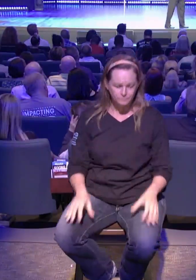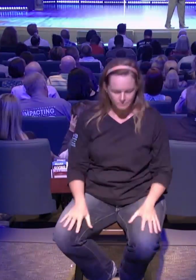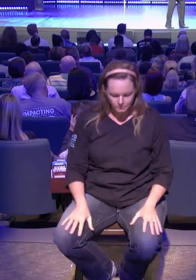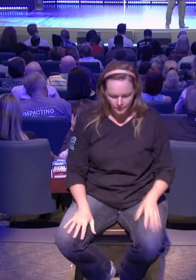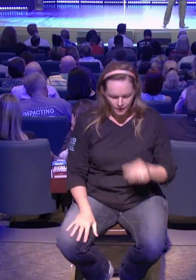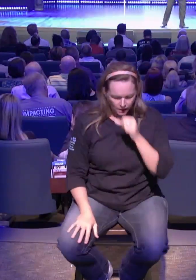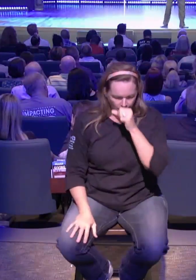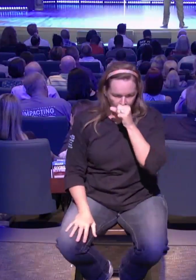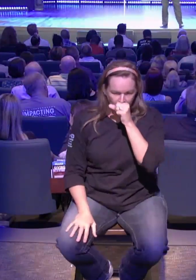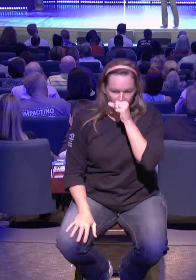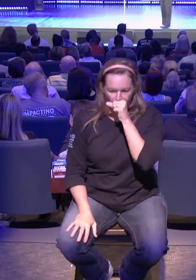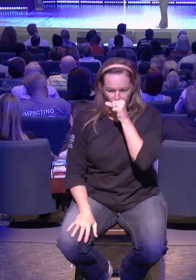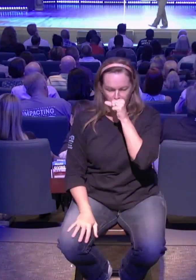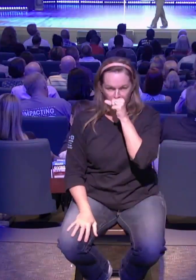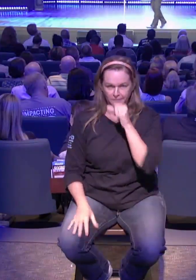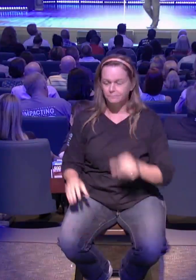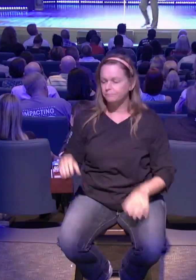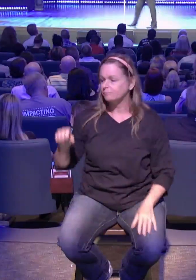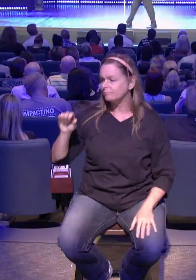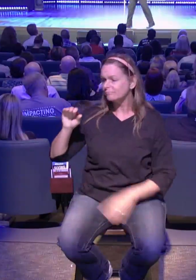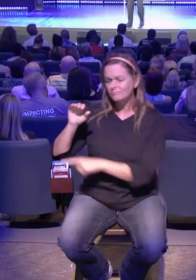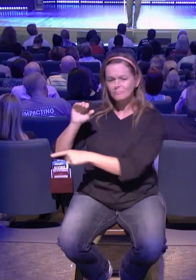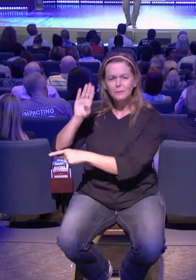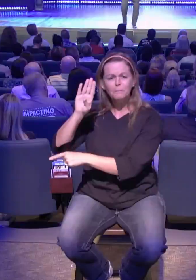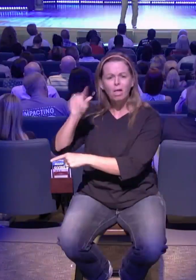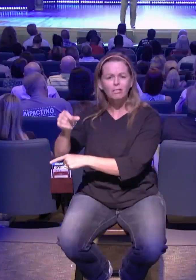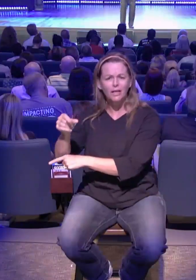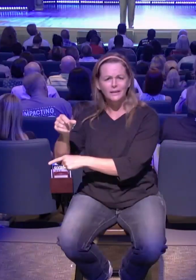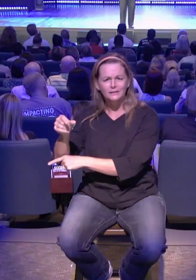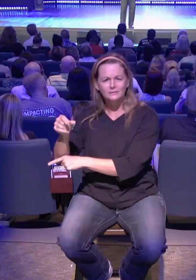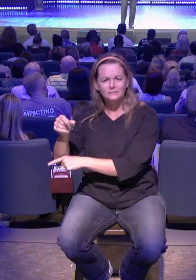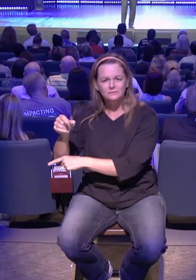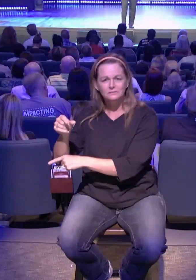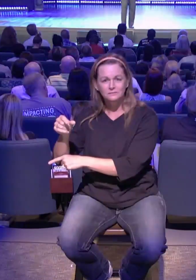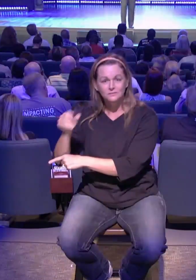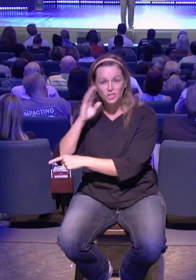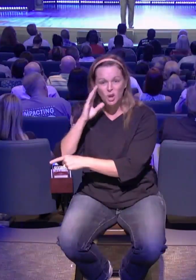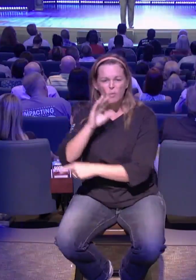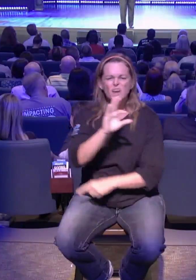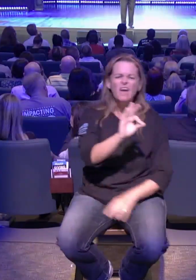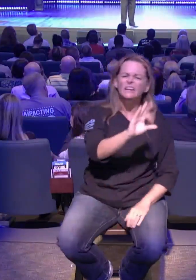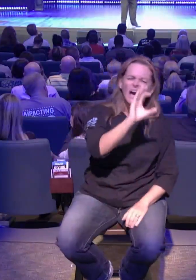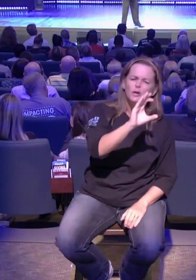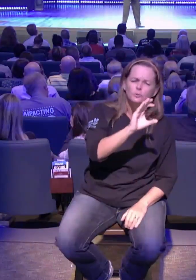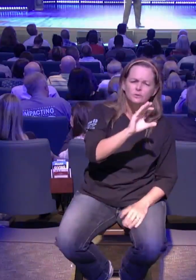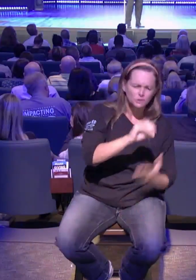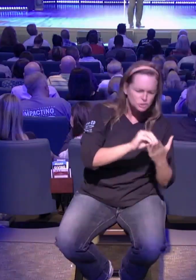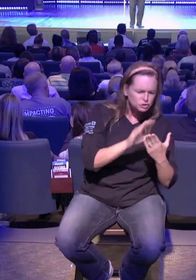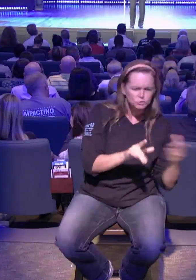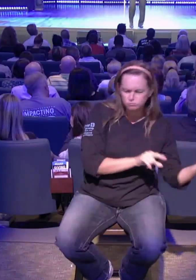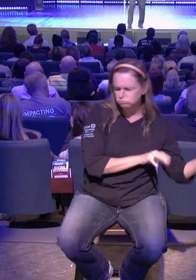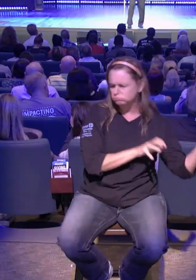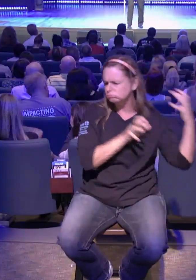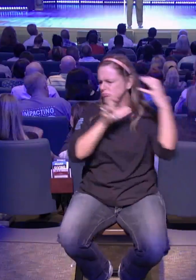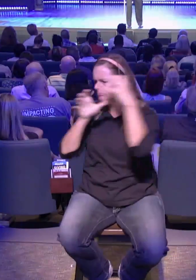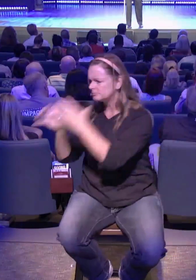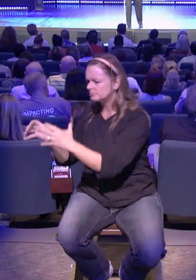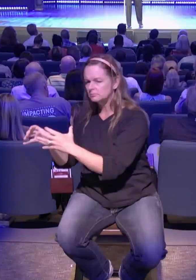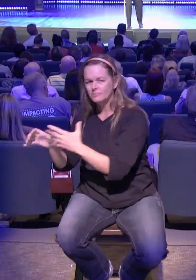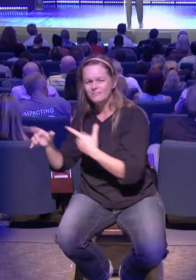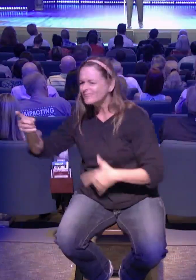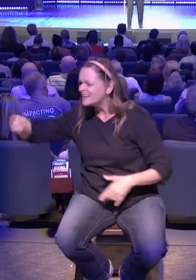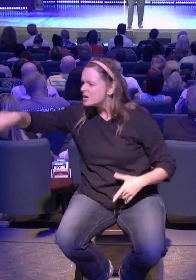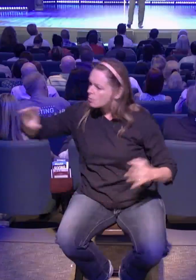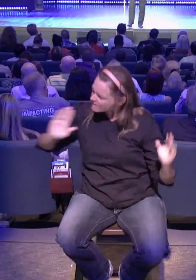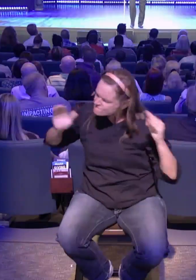of our students in Belgrade. What are they doing out there? They're saying, you people matter to us in Belgrade. We're extending our focus on